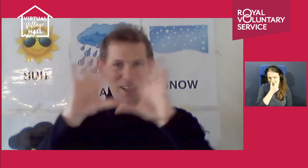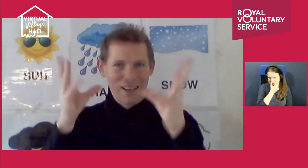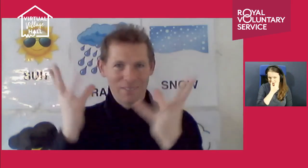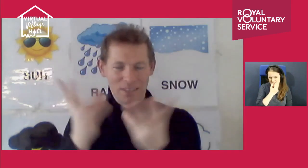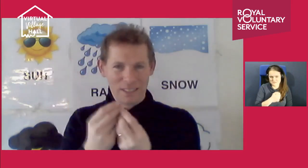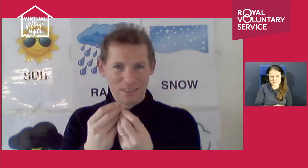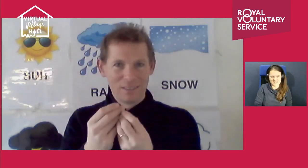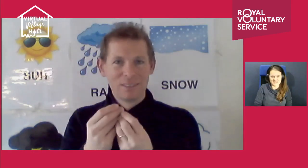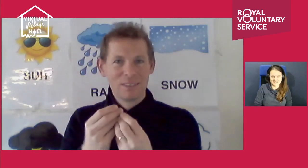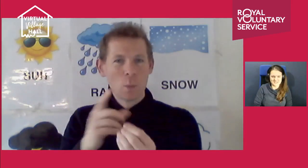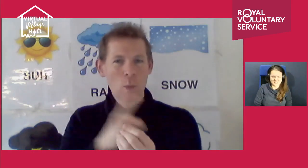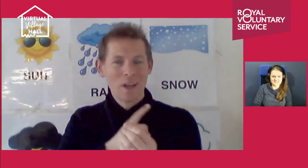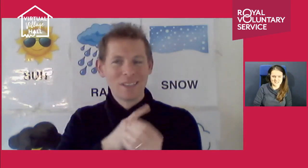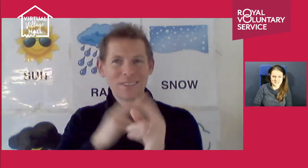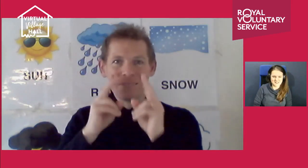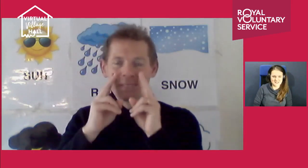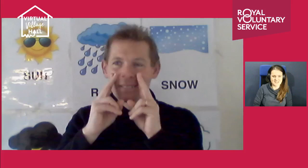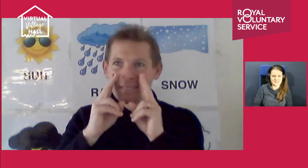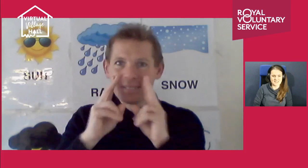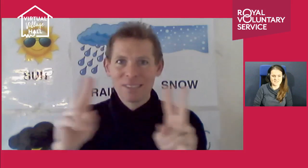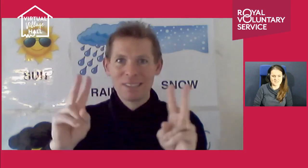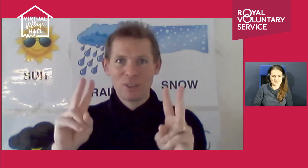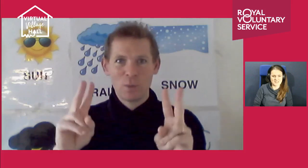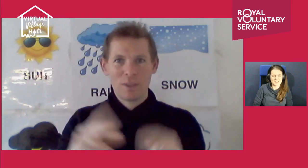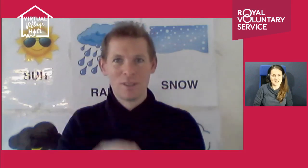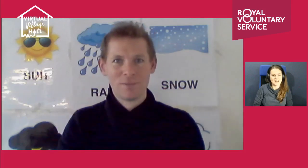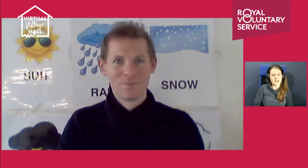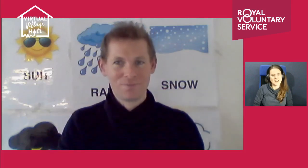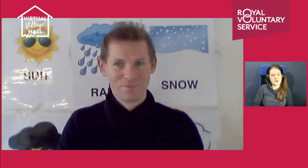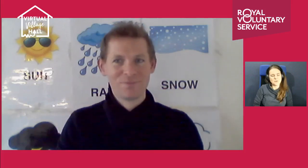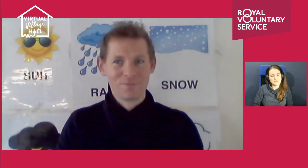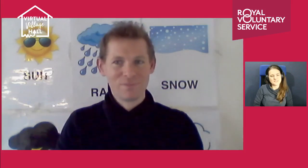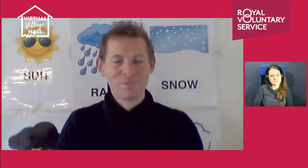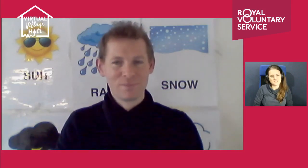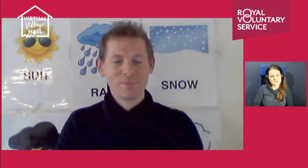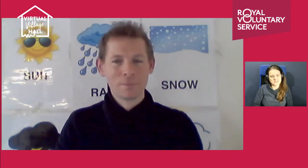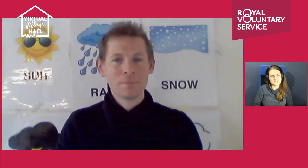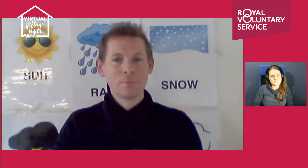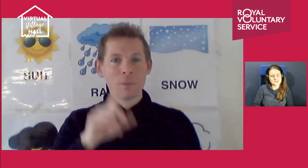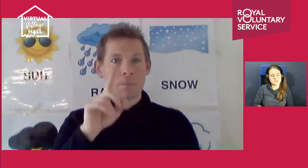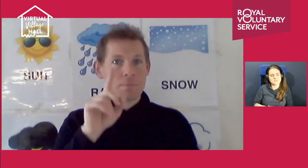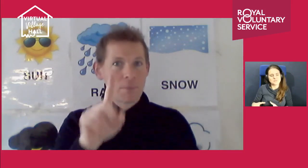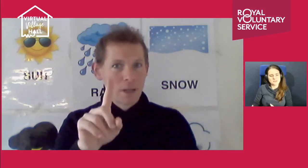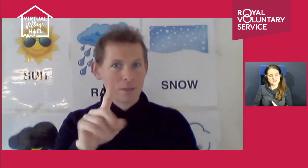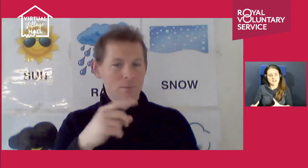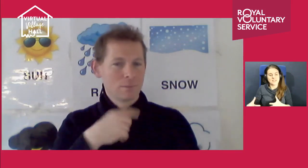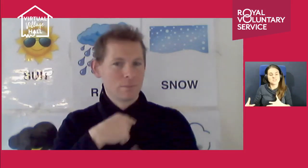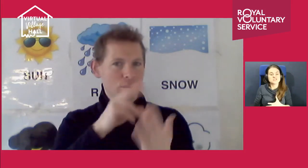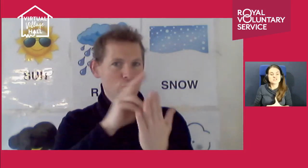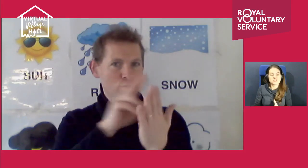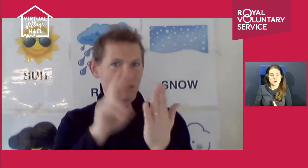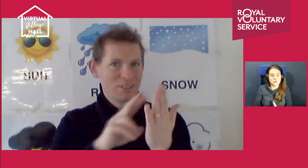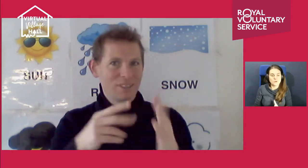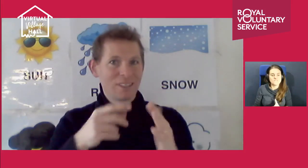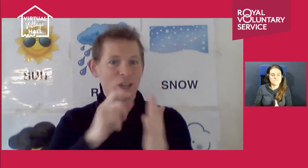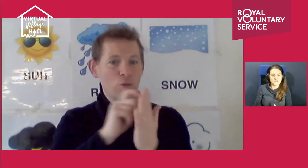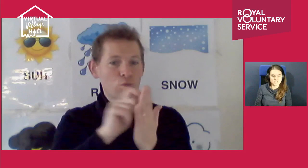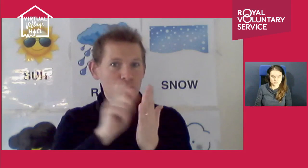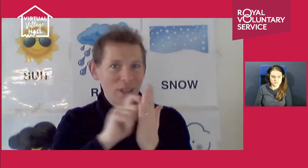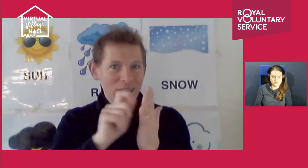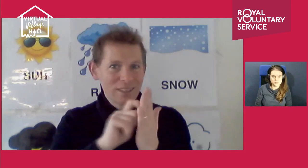a little bit of BSL signs in everything, I won't necessarily understand it because BSL is